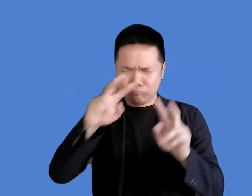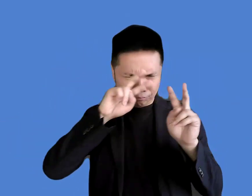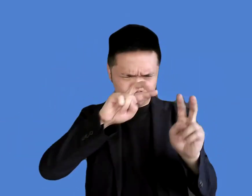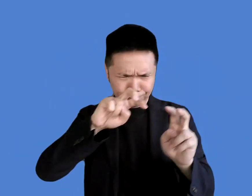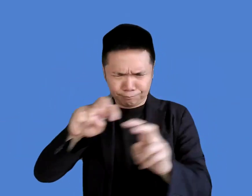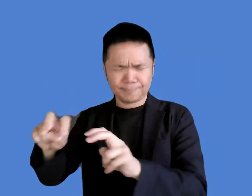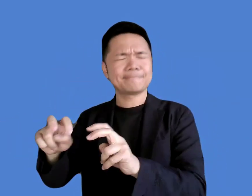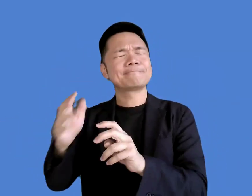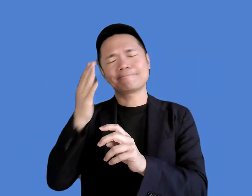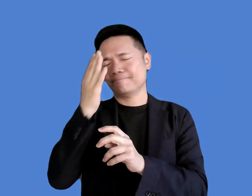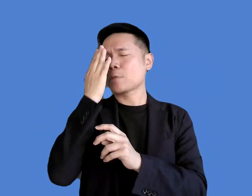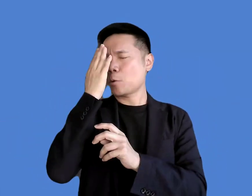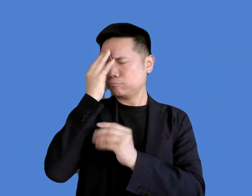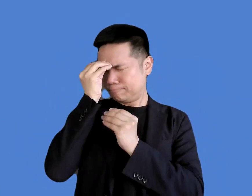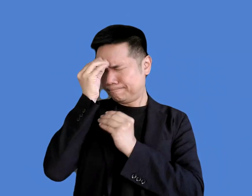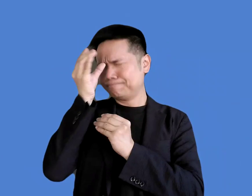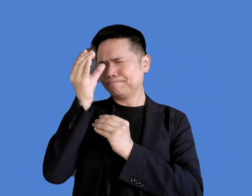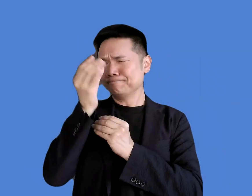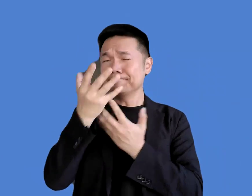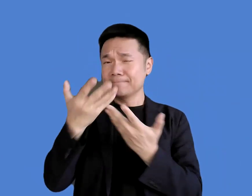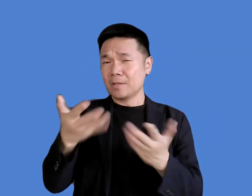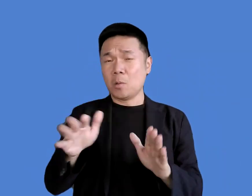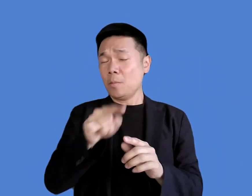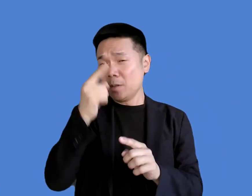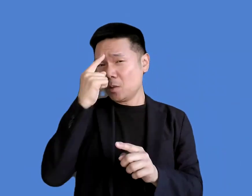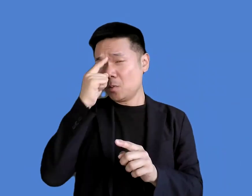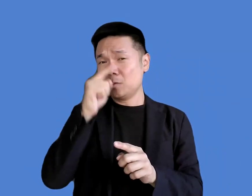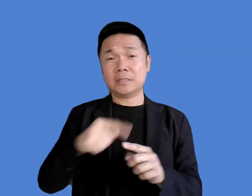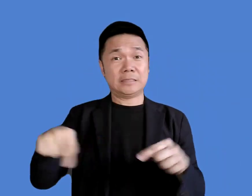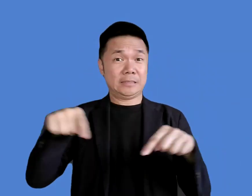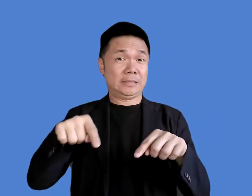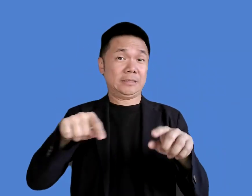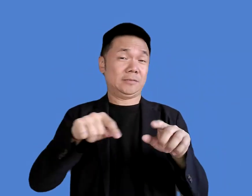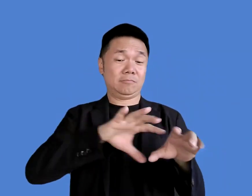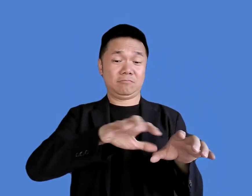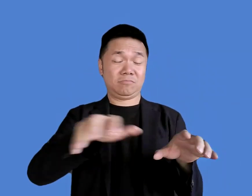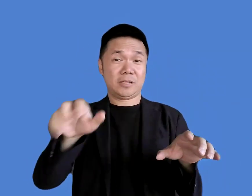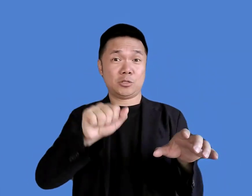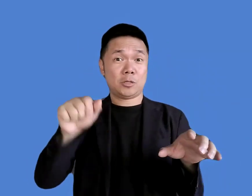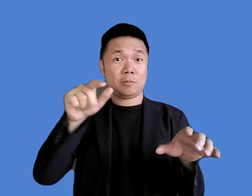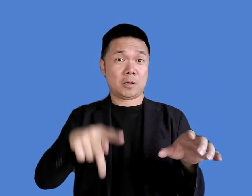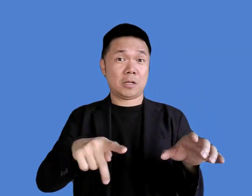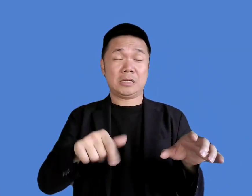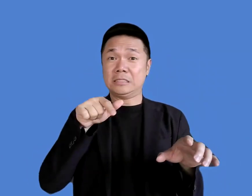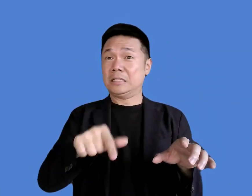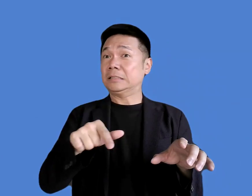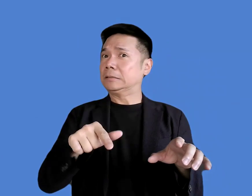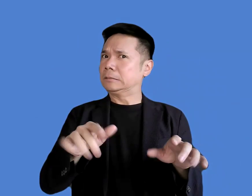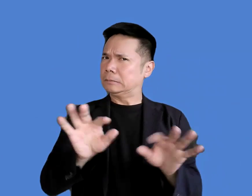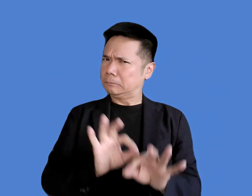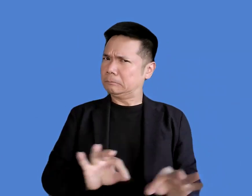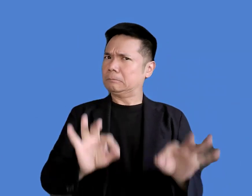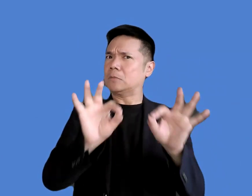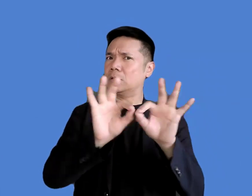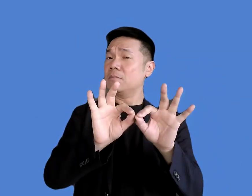that our region is actually a really key driver of global economic